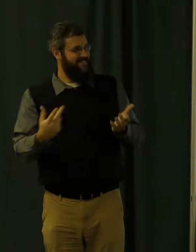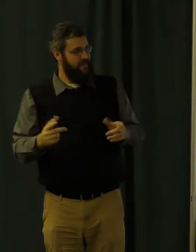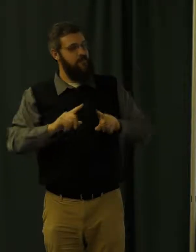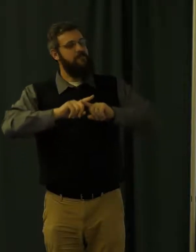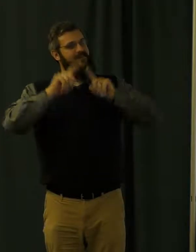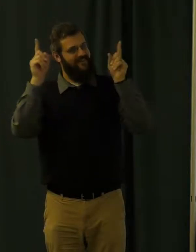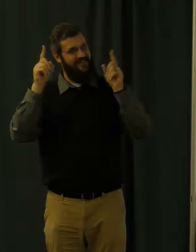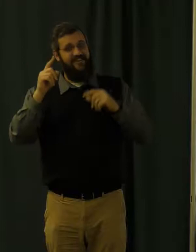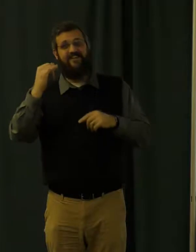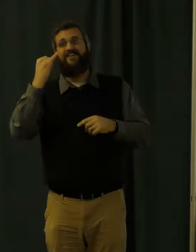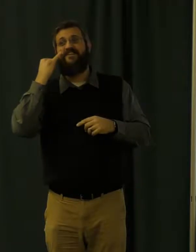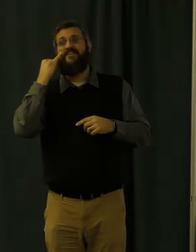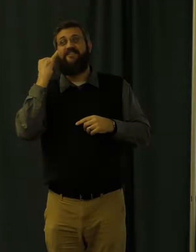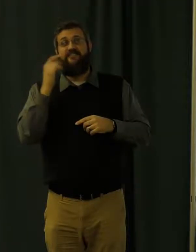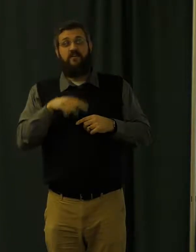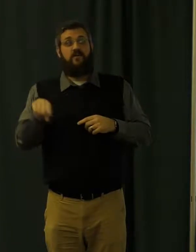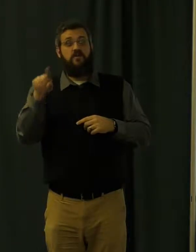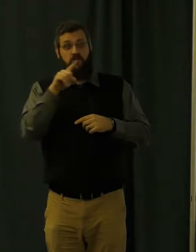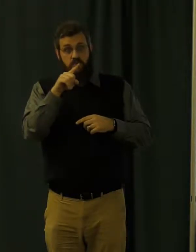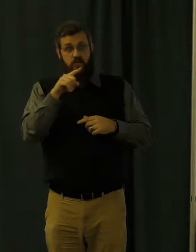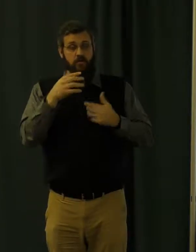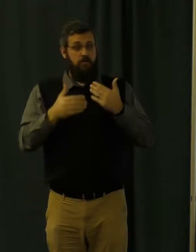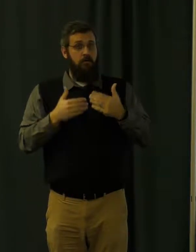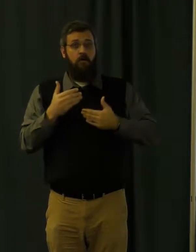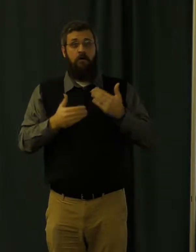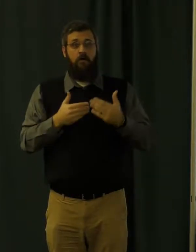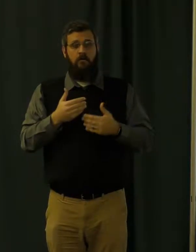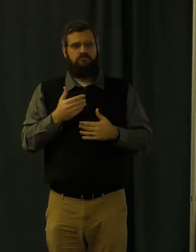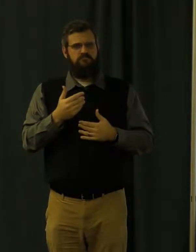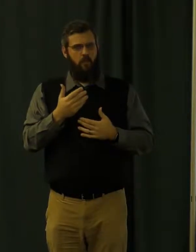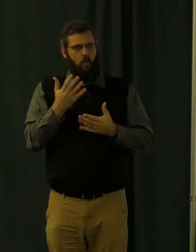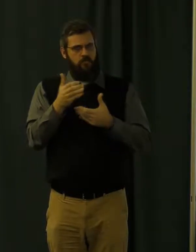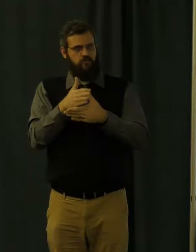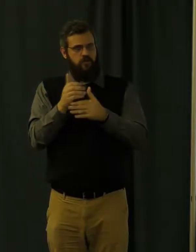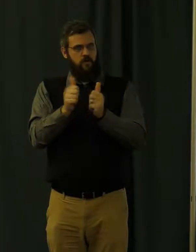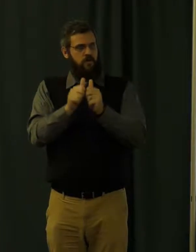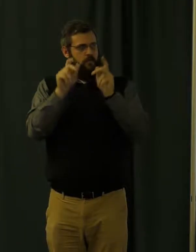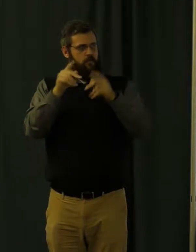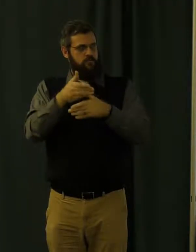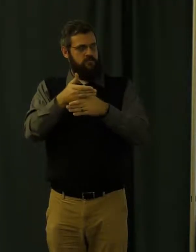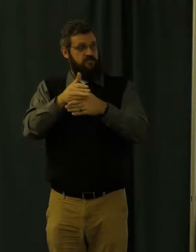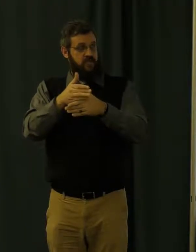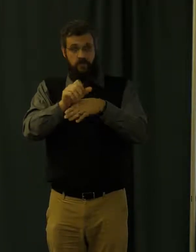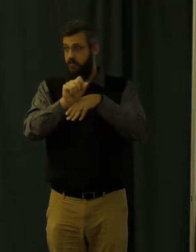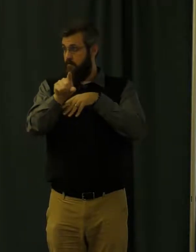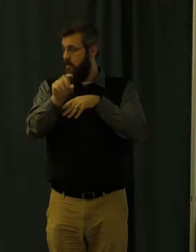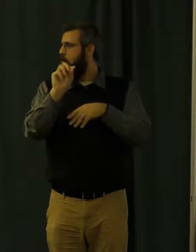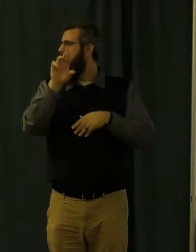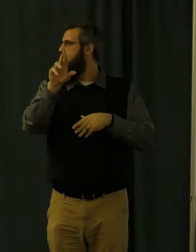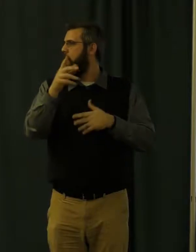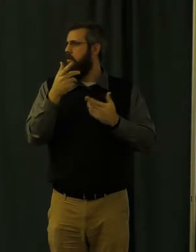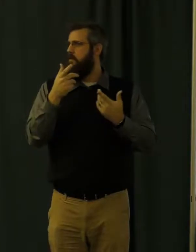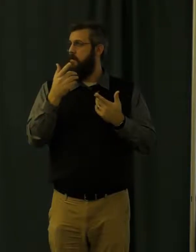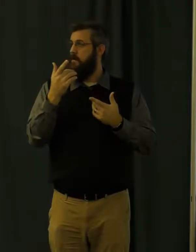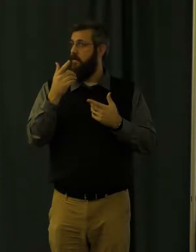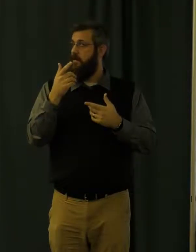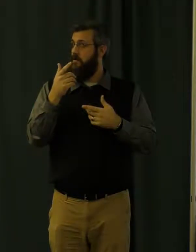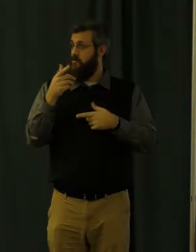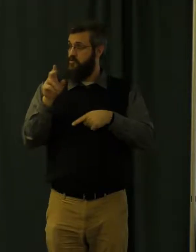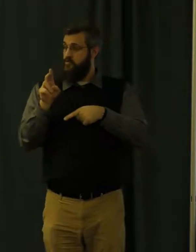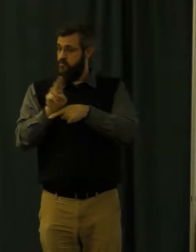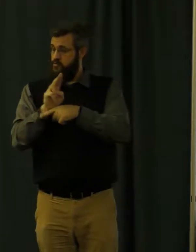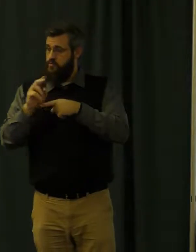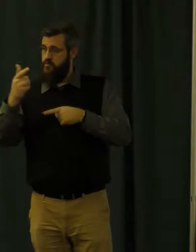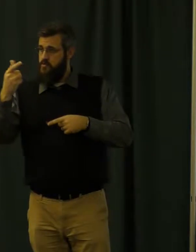But if you get to the point ever where you do want to share it with somebody, Or if you start using Google